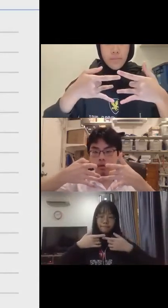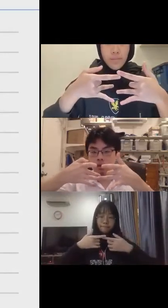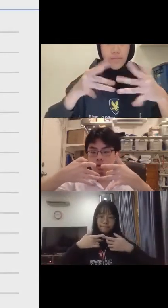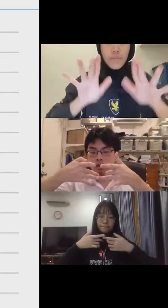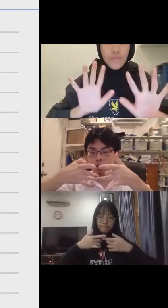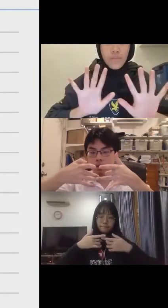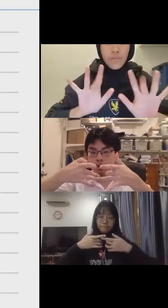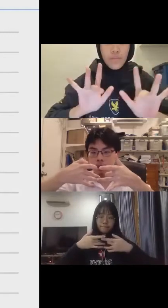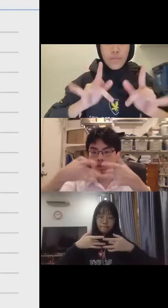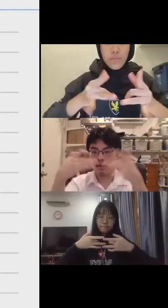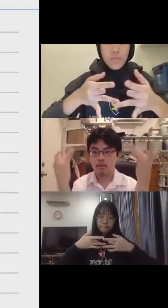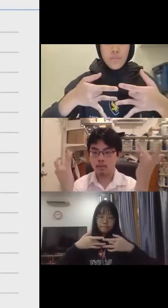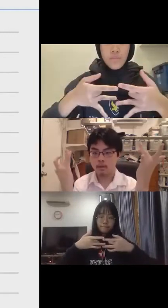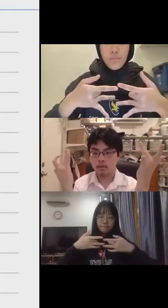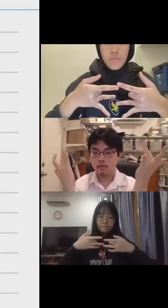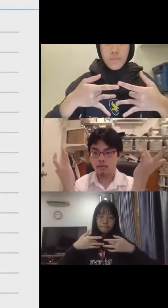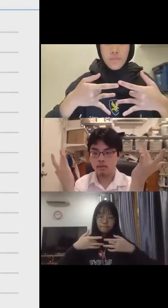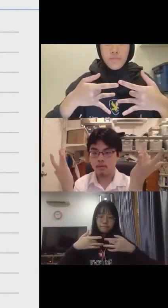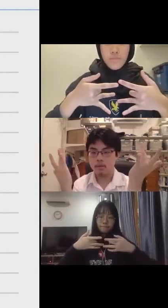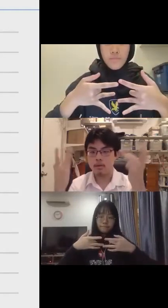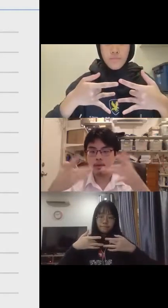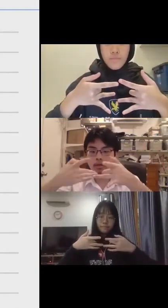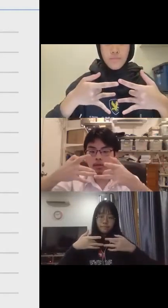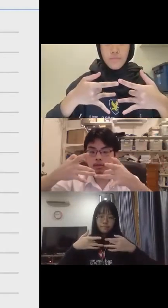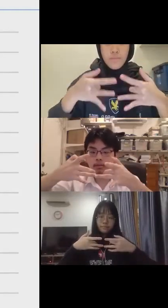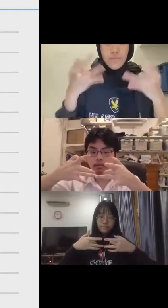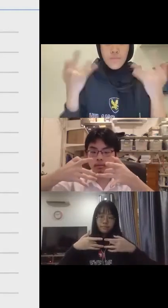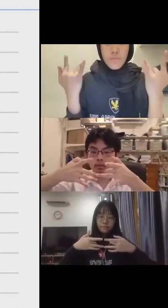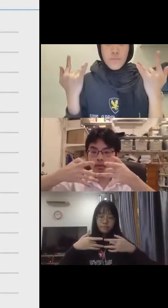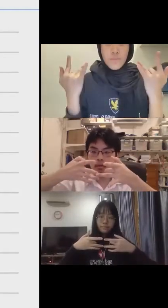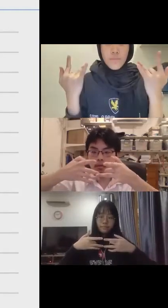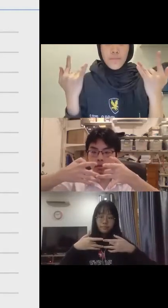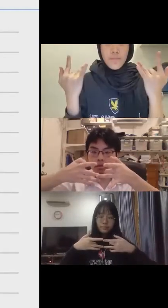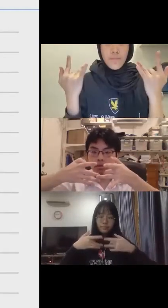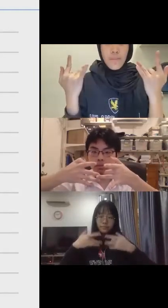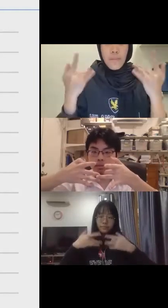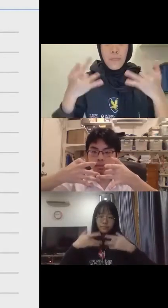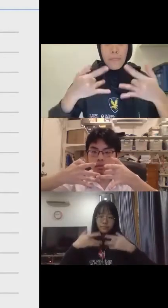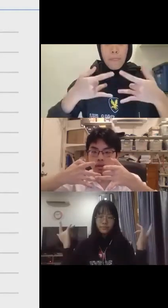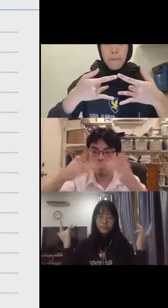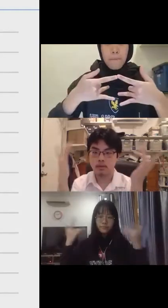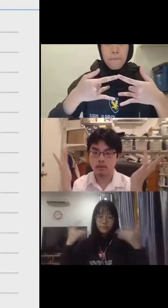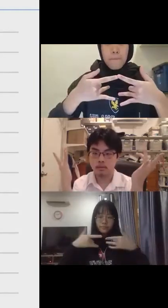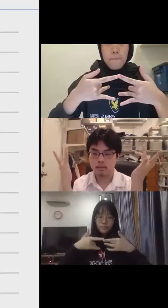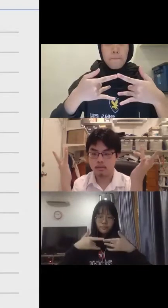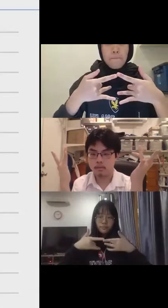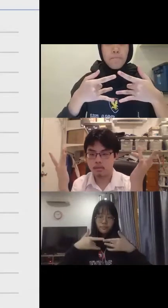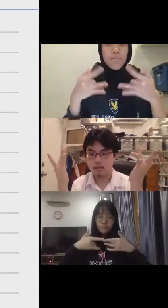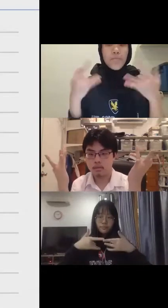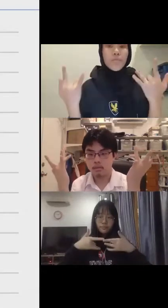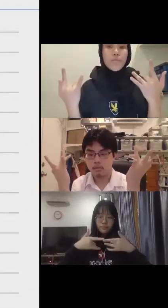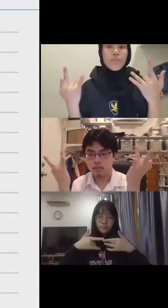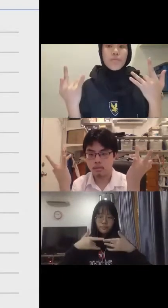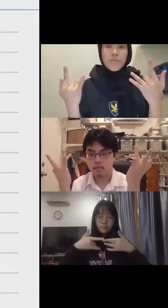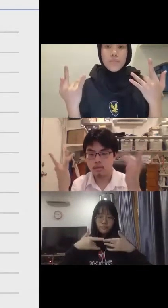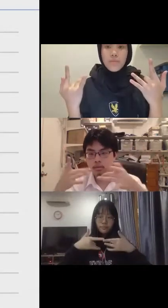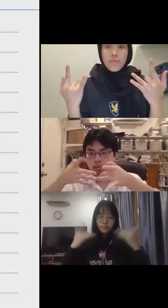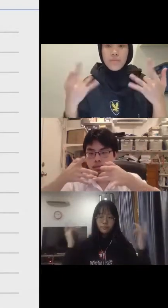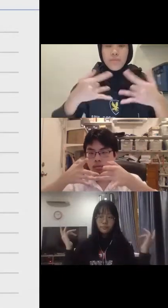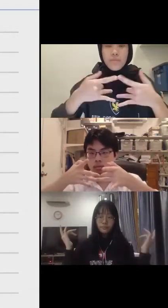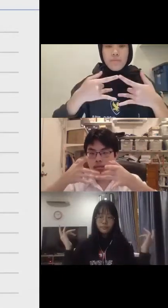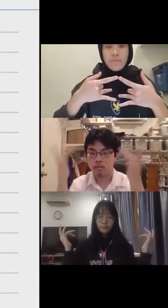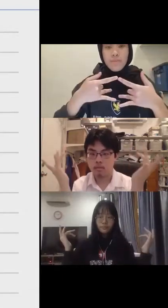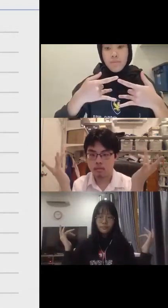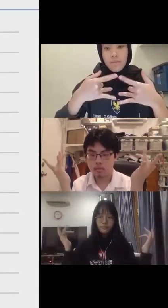in, and then you twitch it like this. So like this.